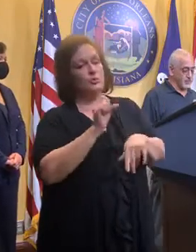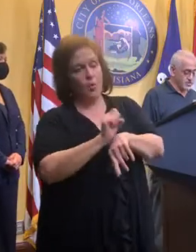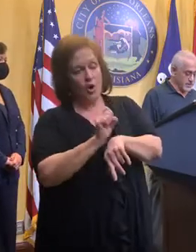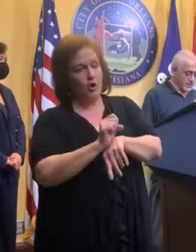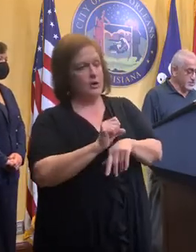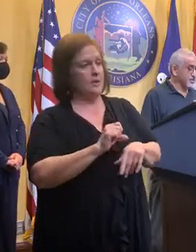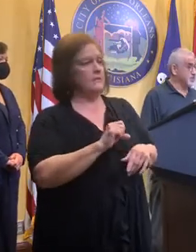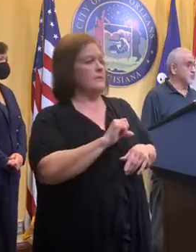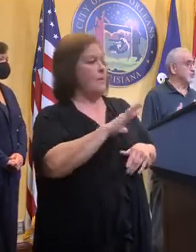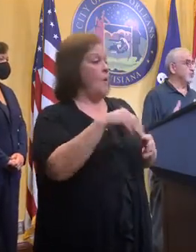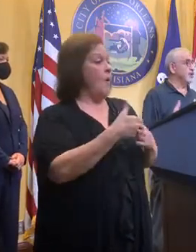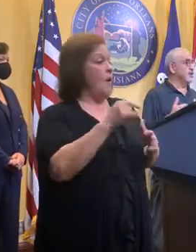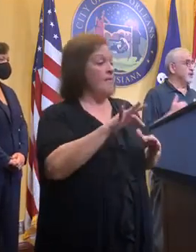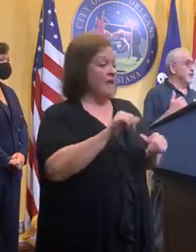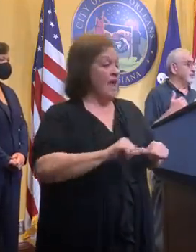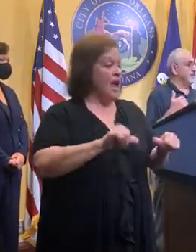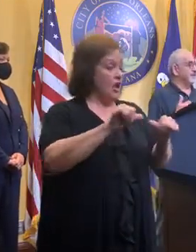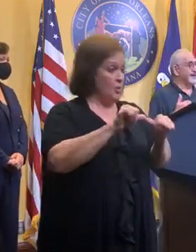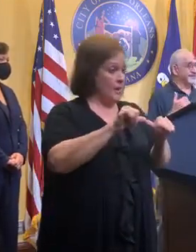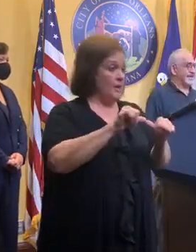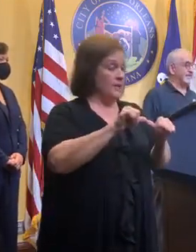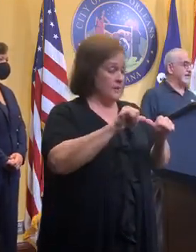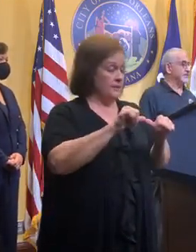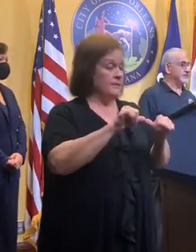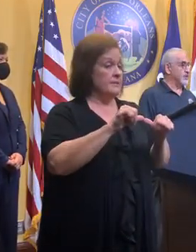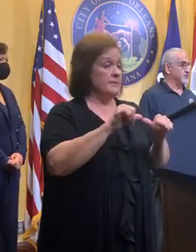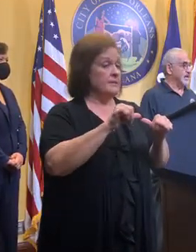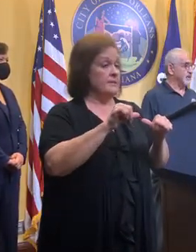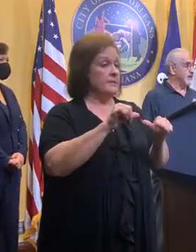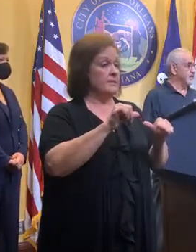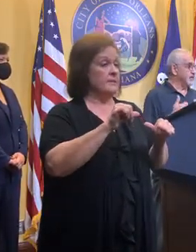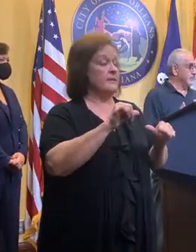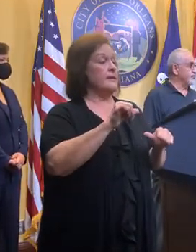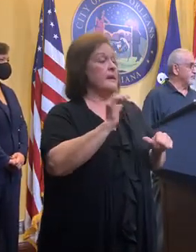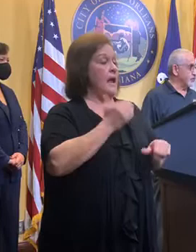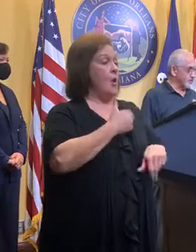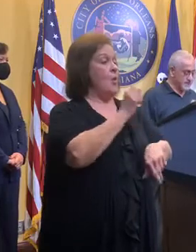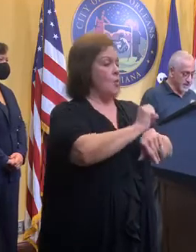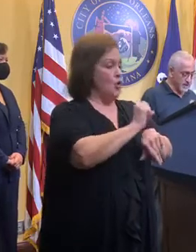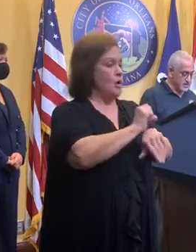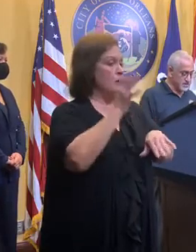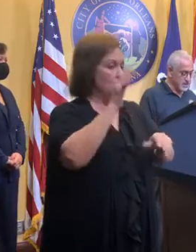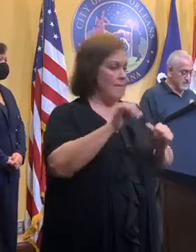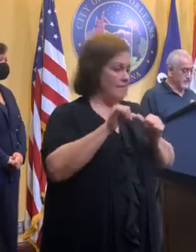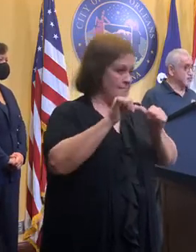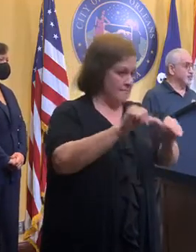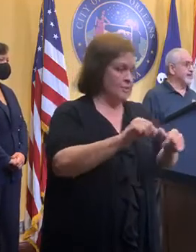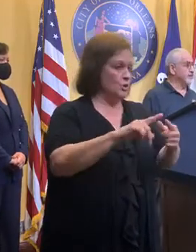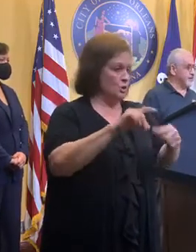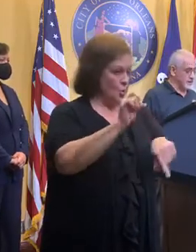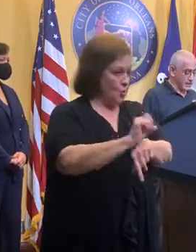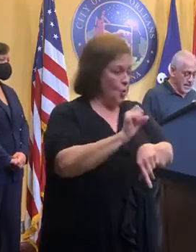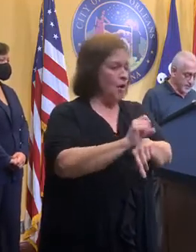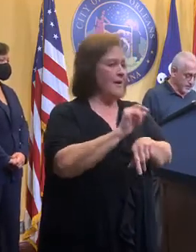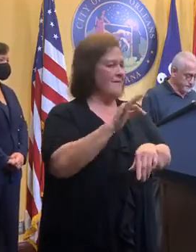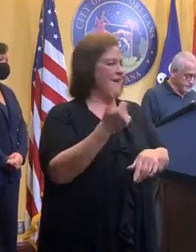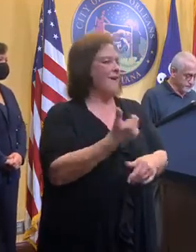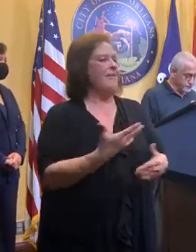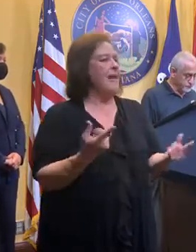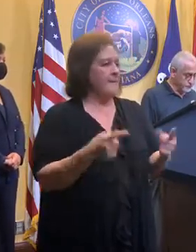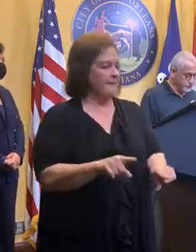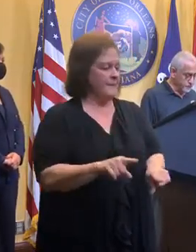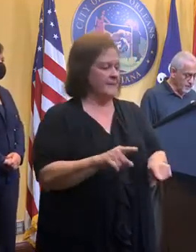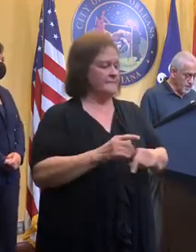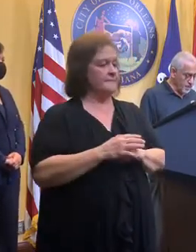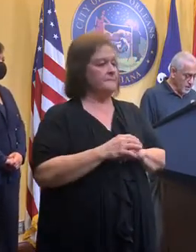all of those locations to minimize any downtime and improve our response should anything happen.